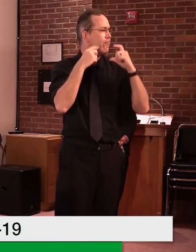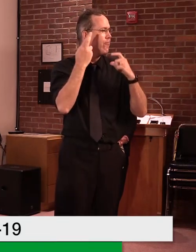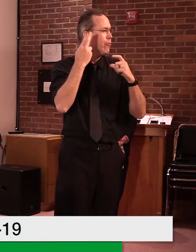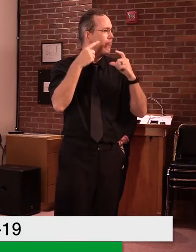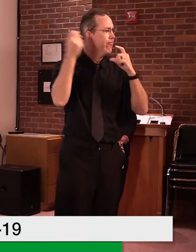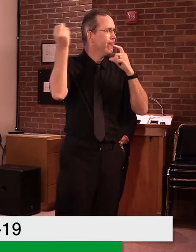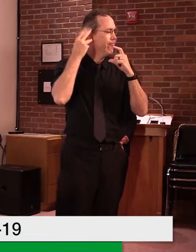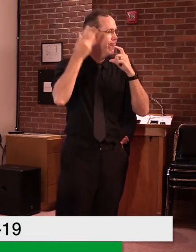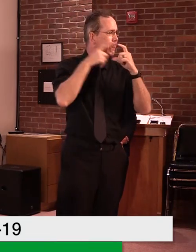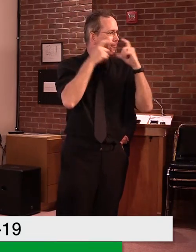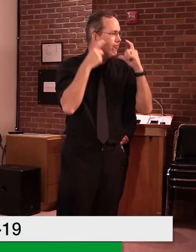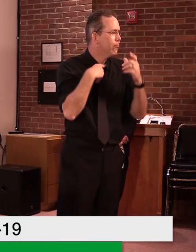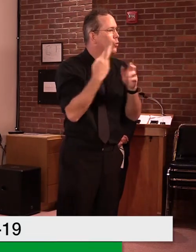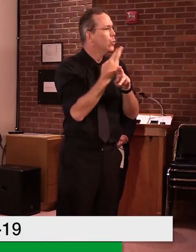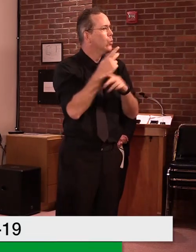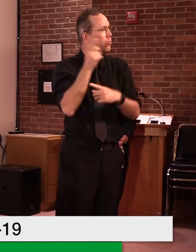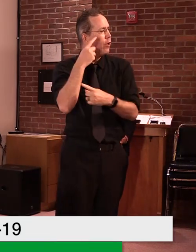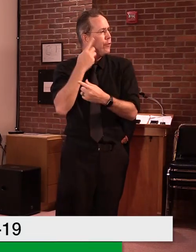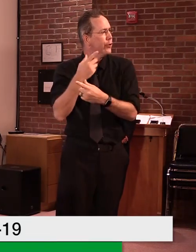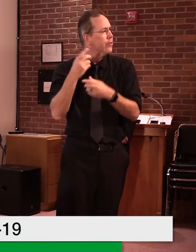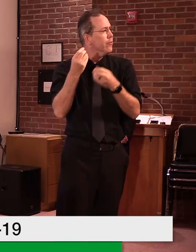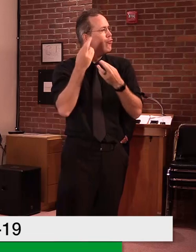it could protect others, but they just needed